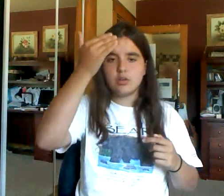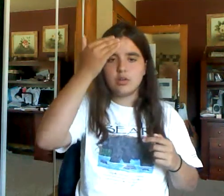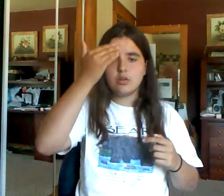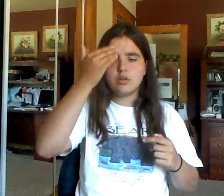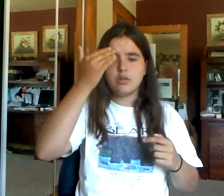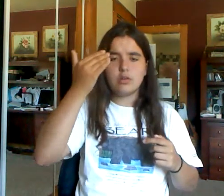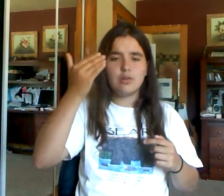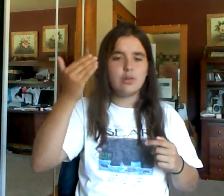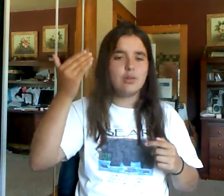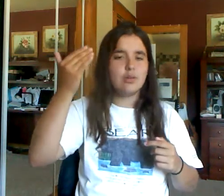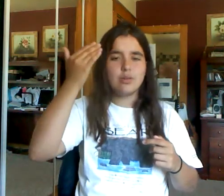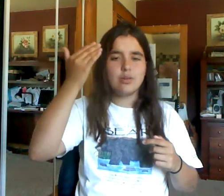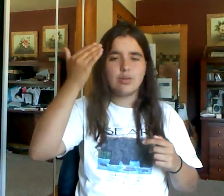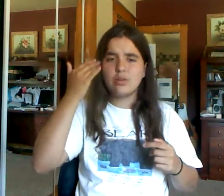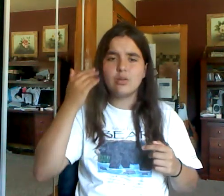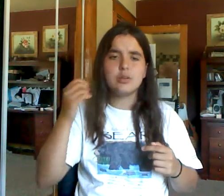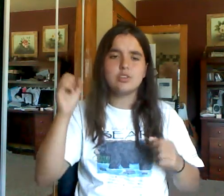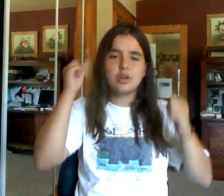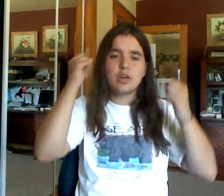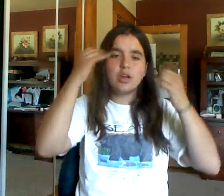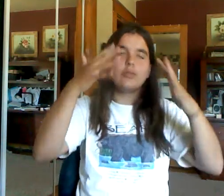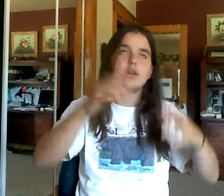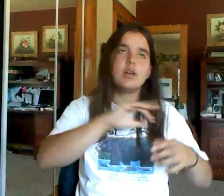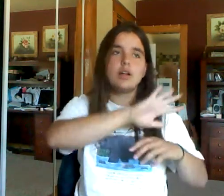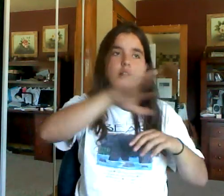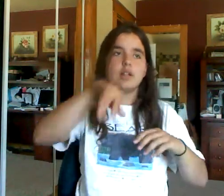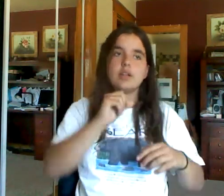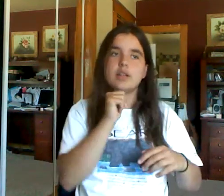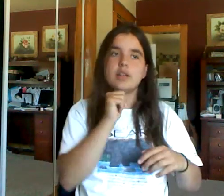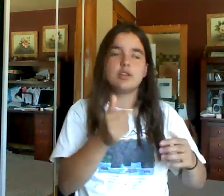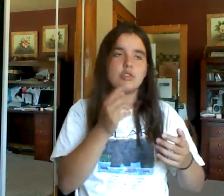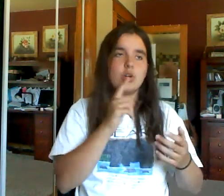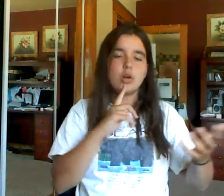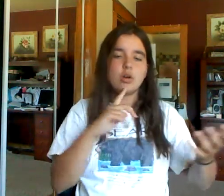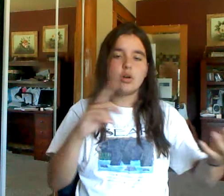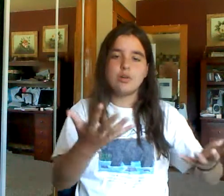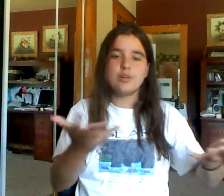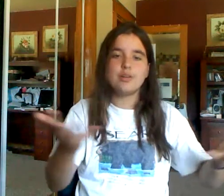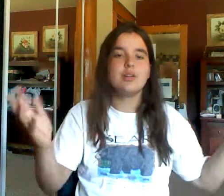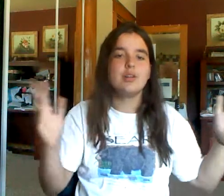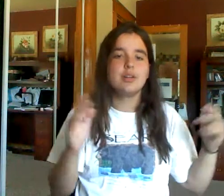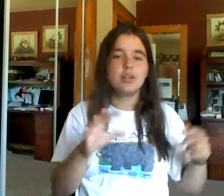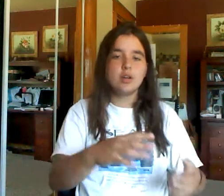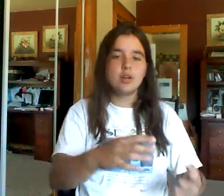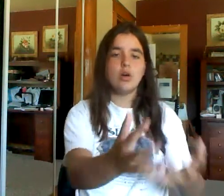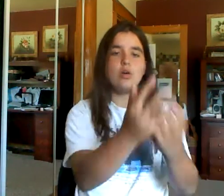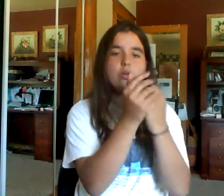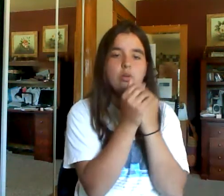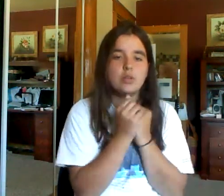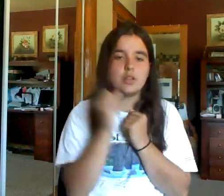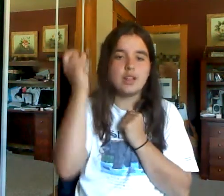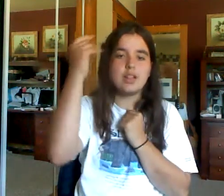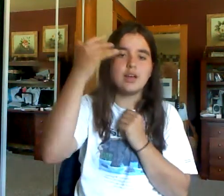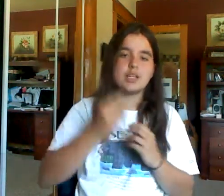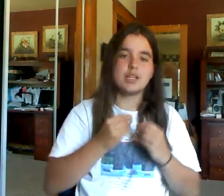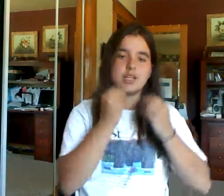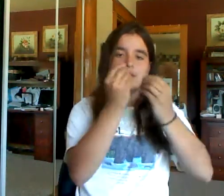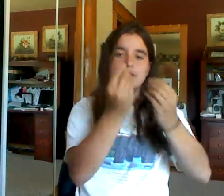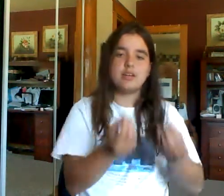we'll hear the go, at war, we'll hear the